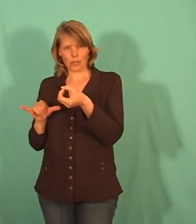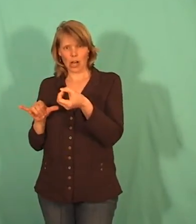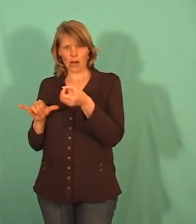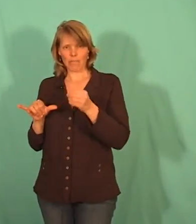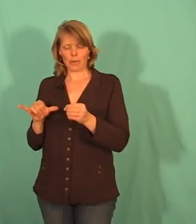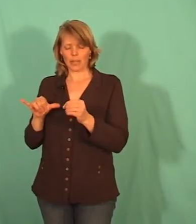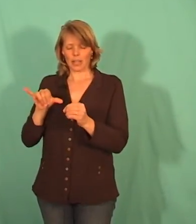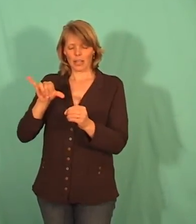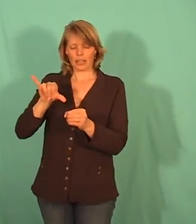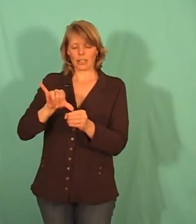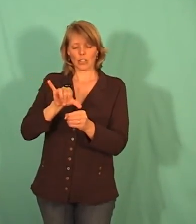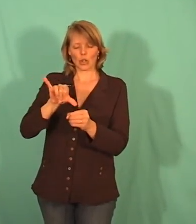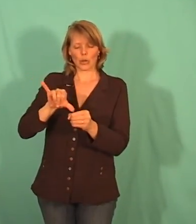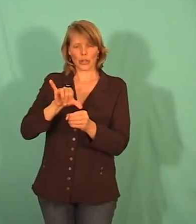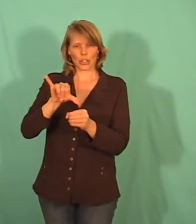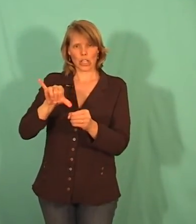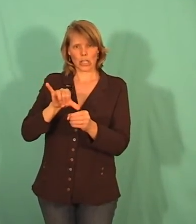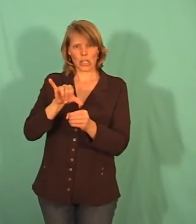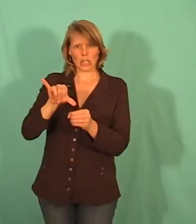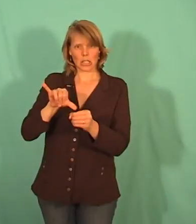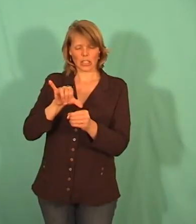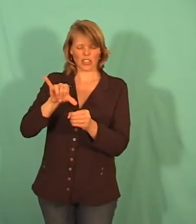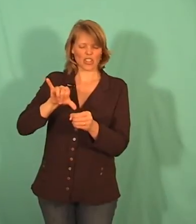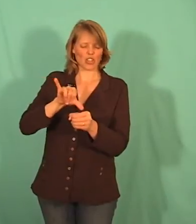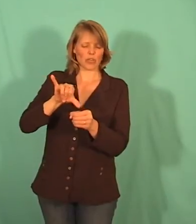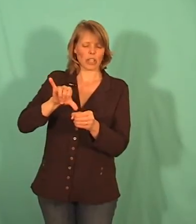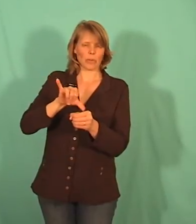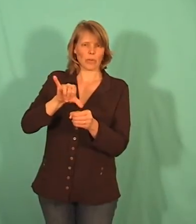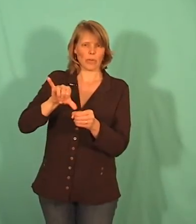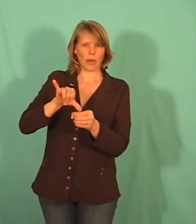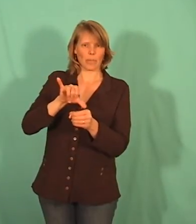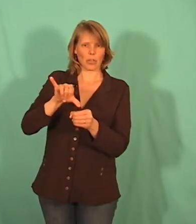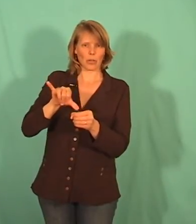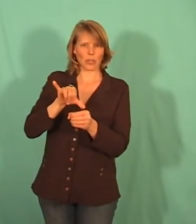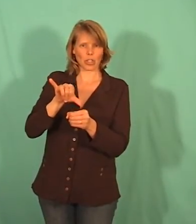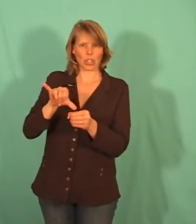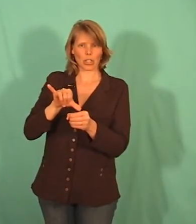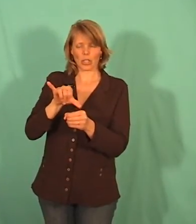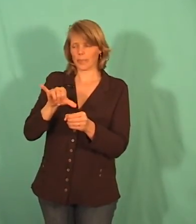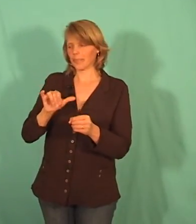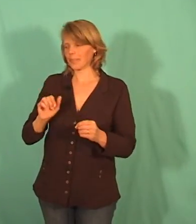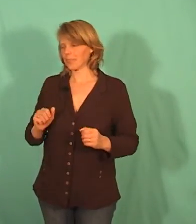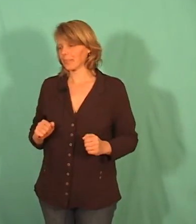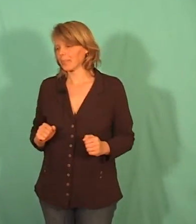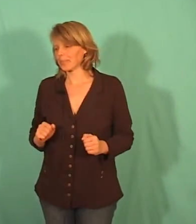cup, and this is yogurt. Like you're stirring it with your thumb, yogurt.